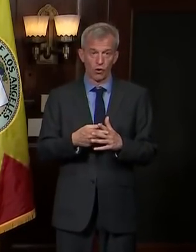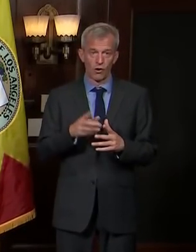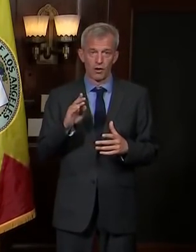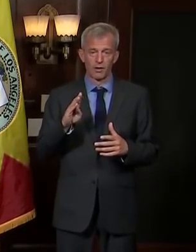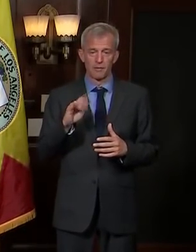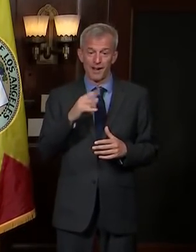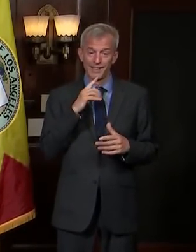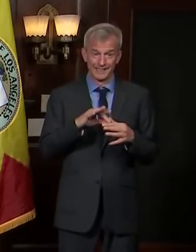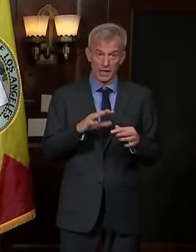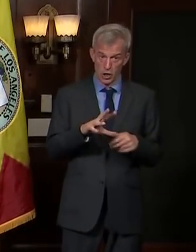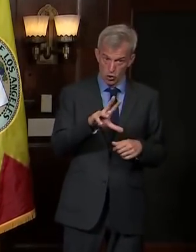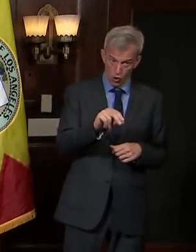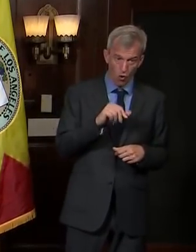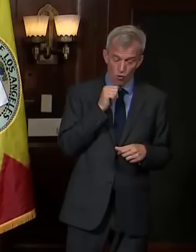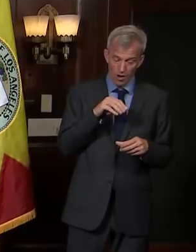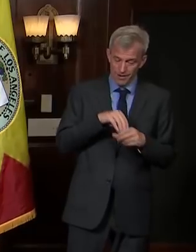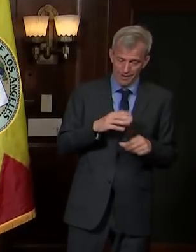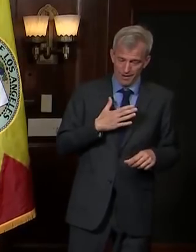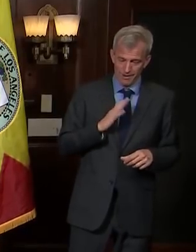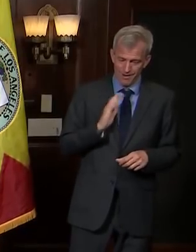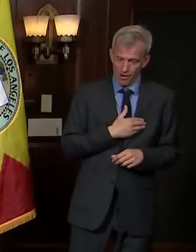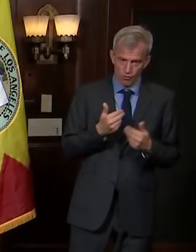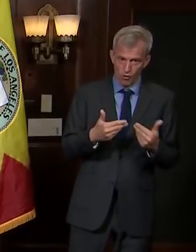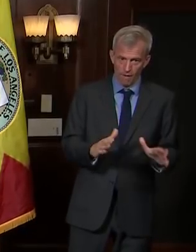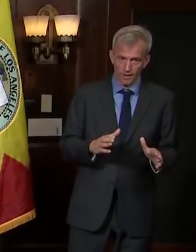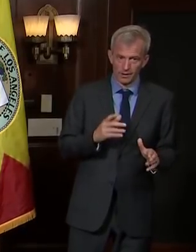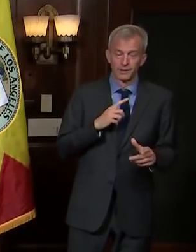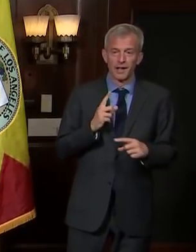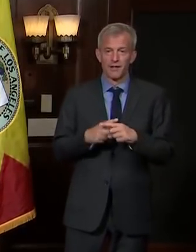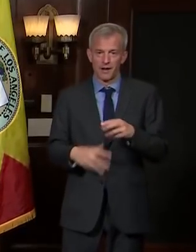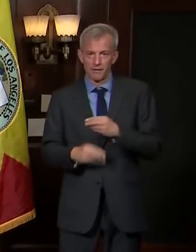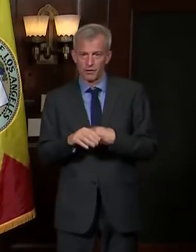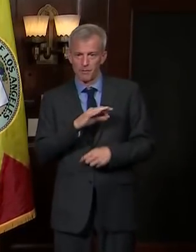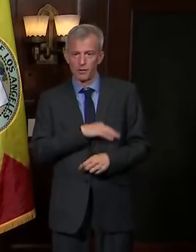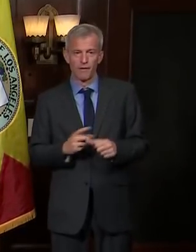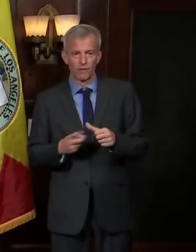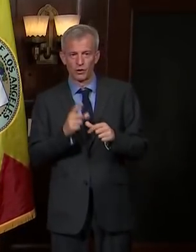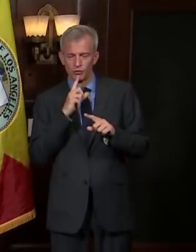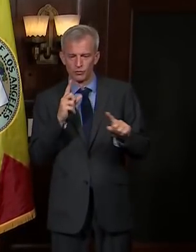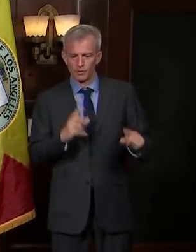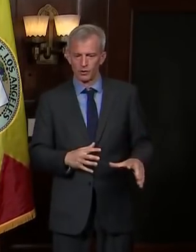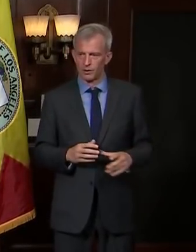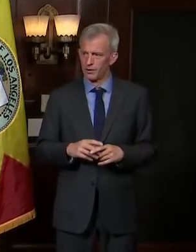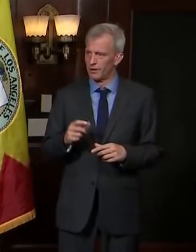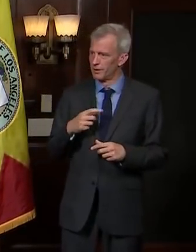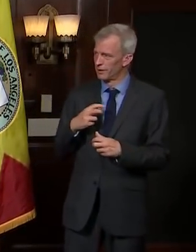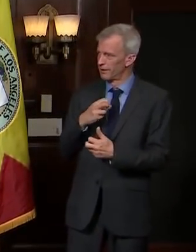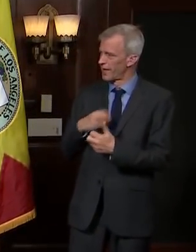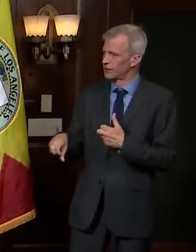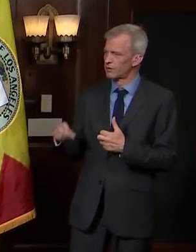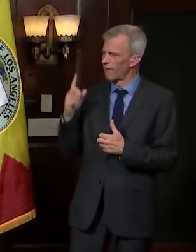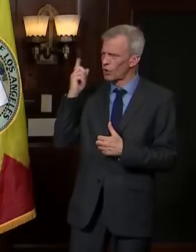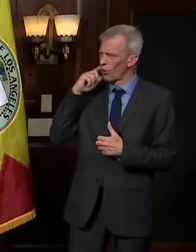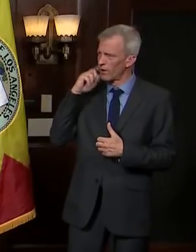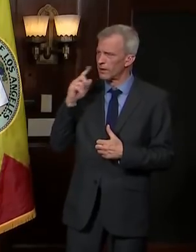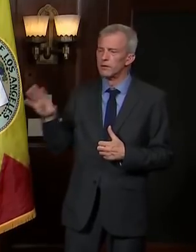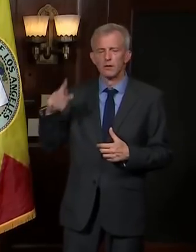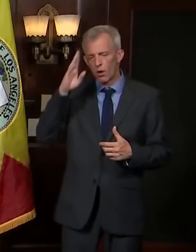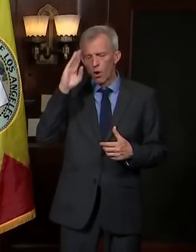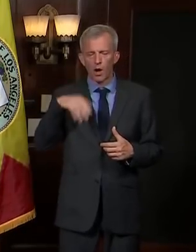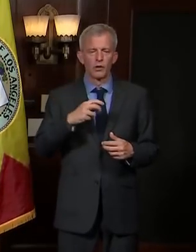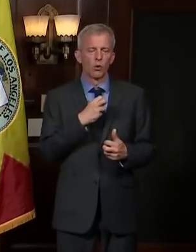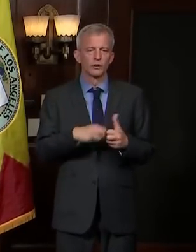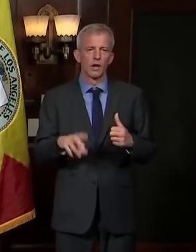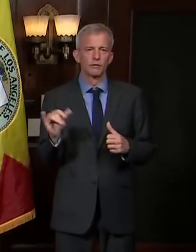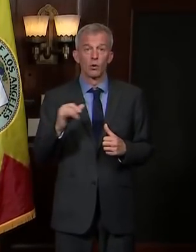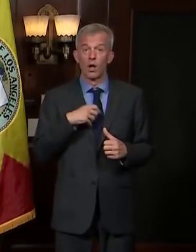then I added, just for your benefit, also the first responders. So no. Okay, I'm sorry. It's very hard to hear. No, don't worry. I know it's tough too. And I